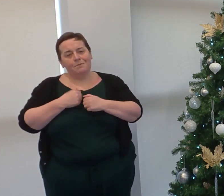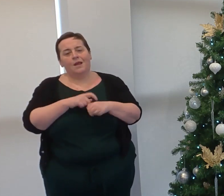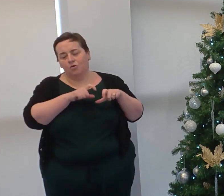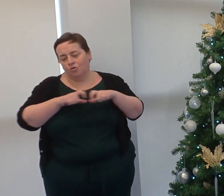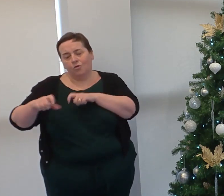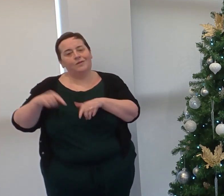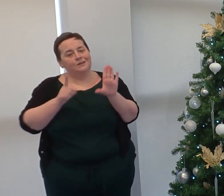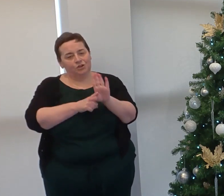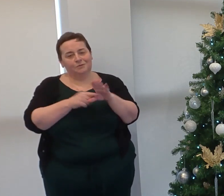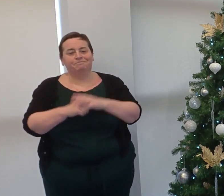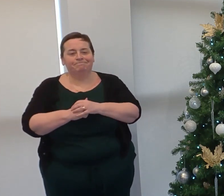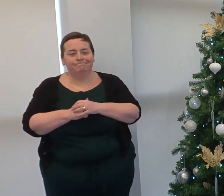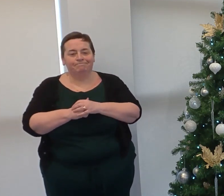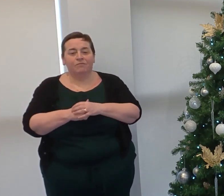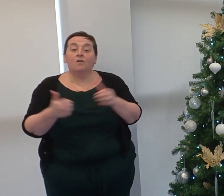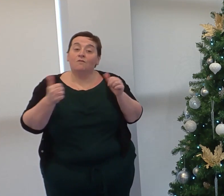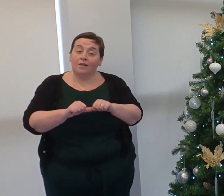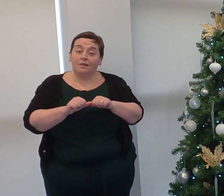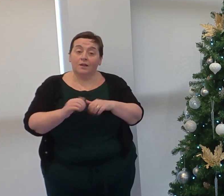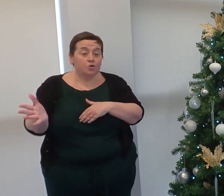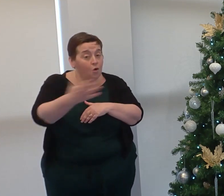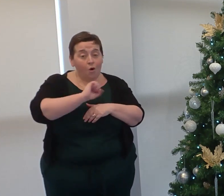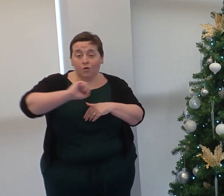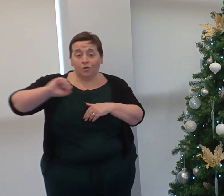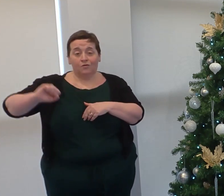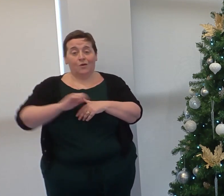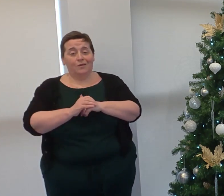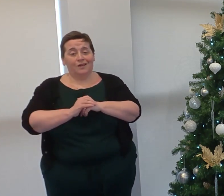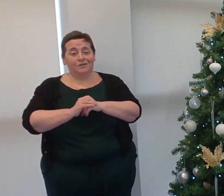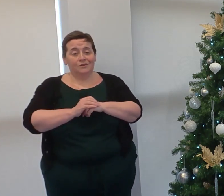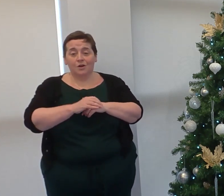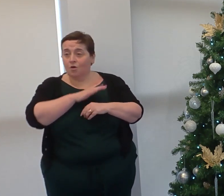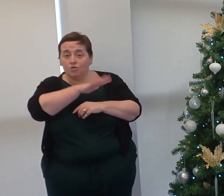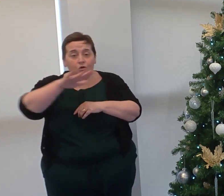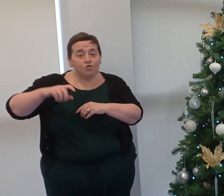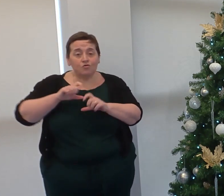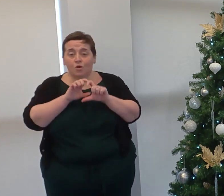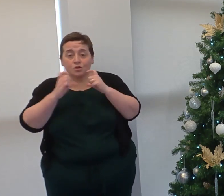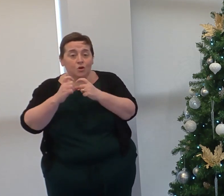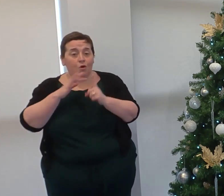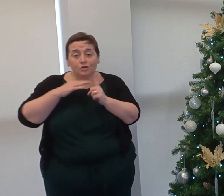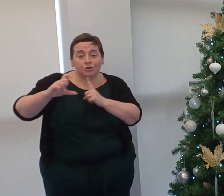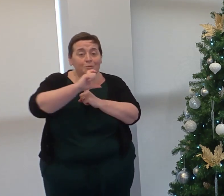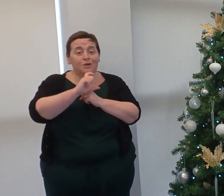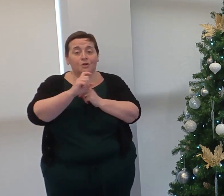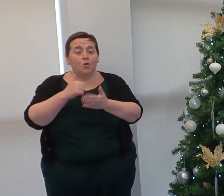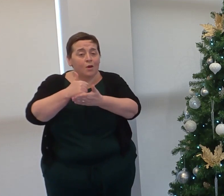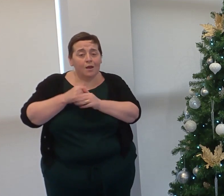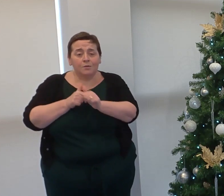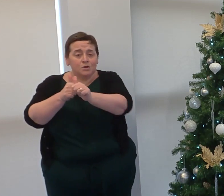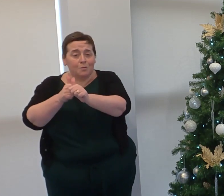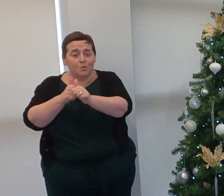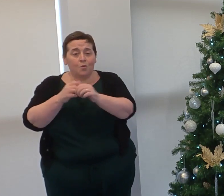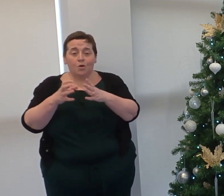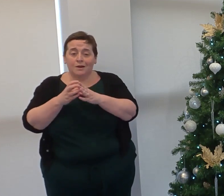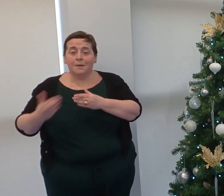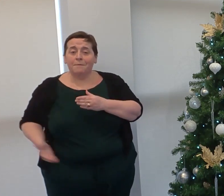2021. And finally, to all of you out there, across our College community, who help and support Team